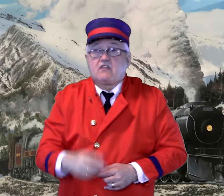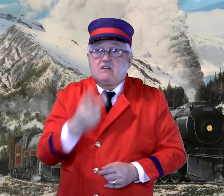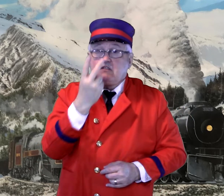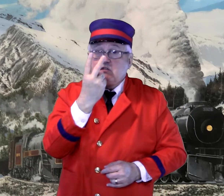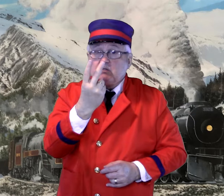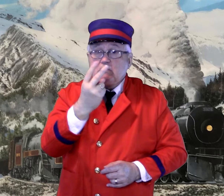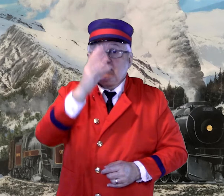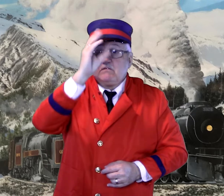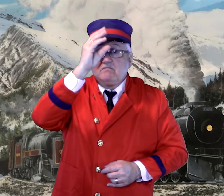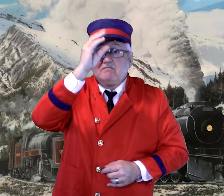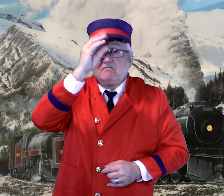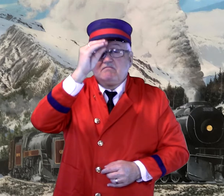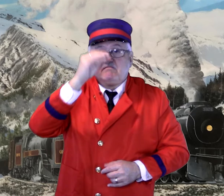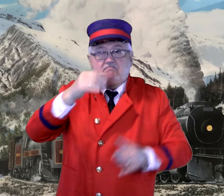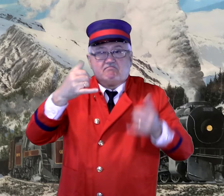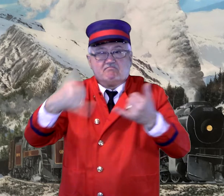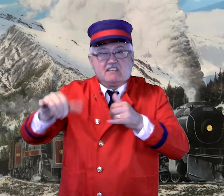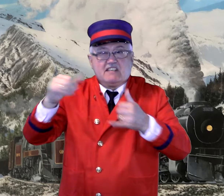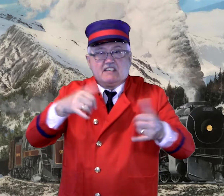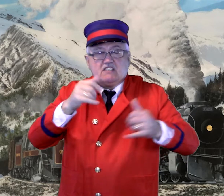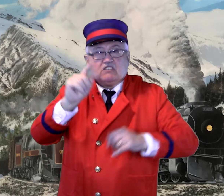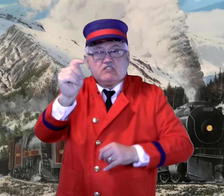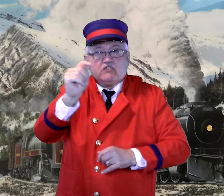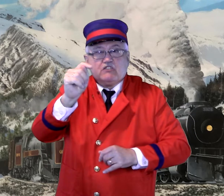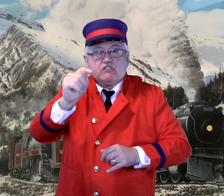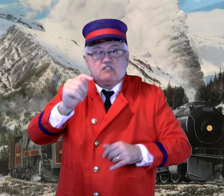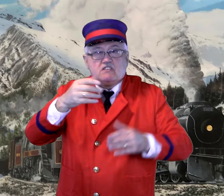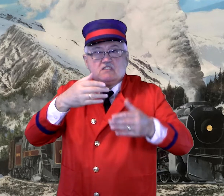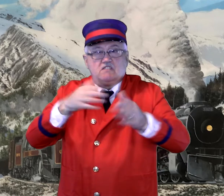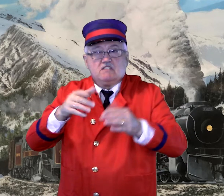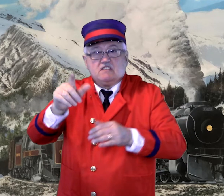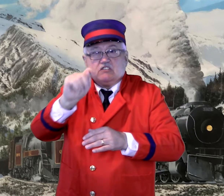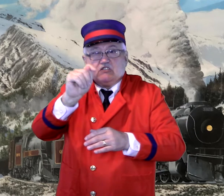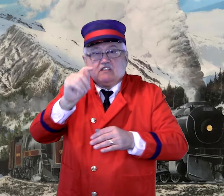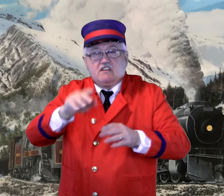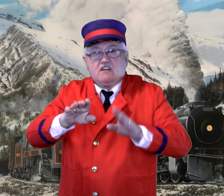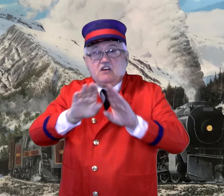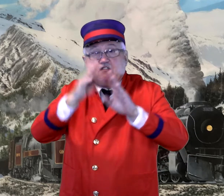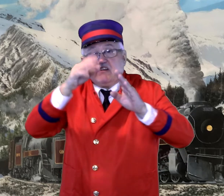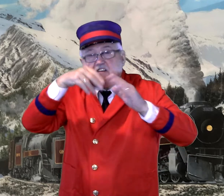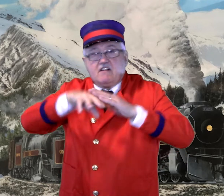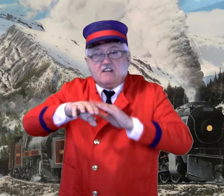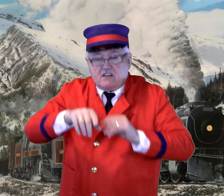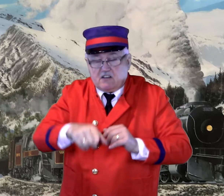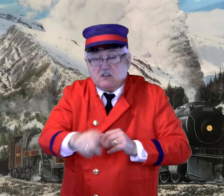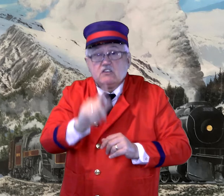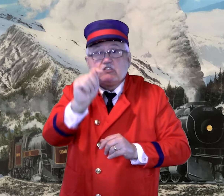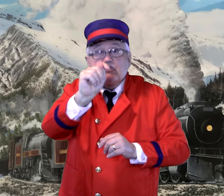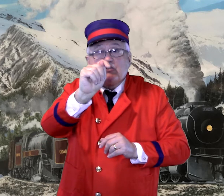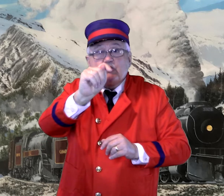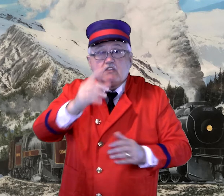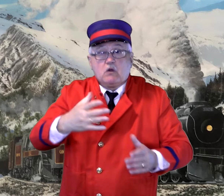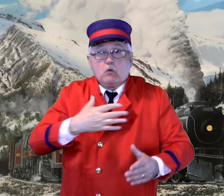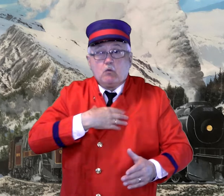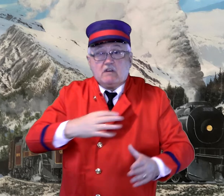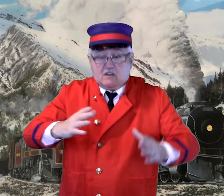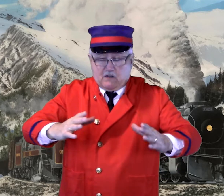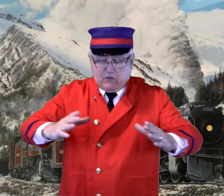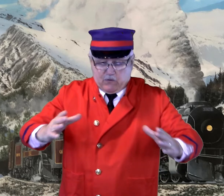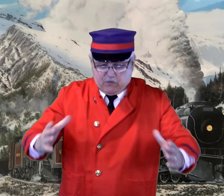to his rail car he went. There's another story of a couple of boys who went into the washroom, and there, of course, there's the white